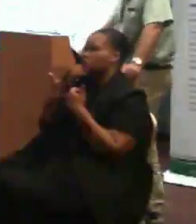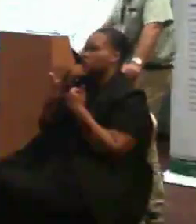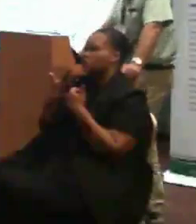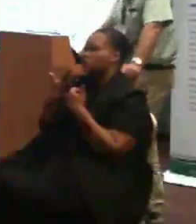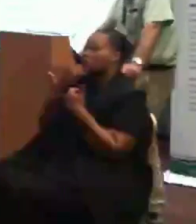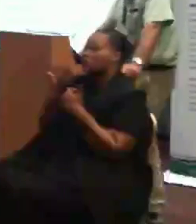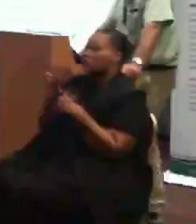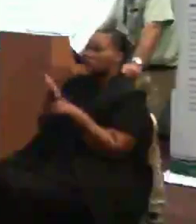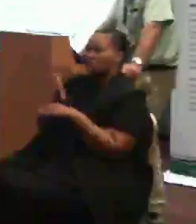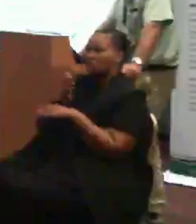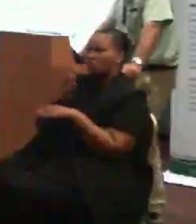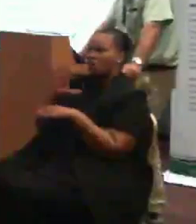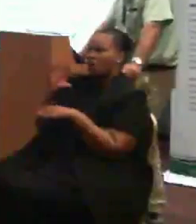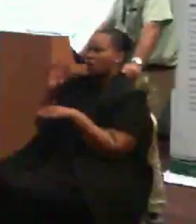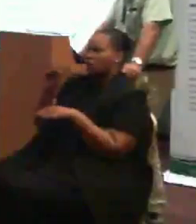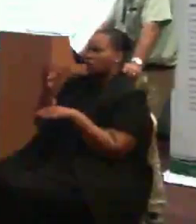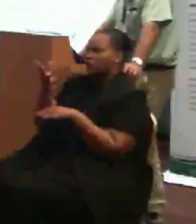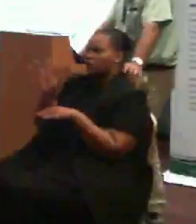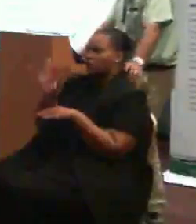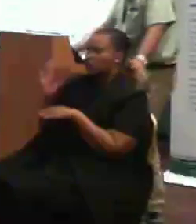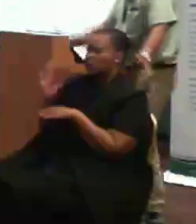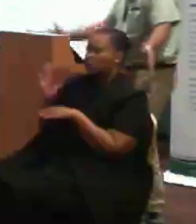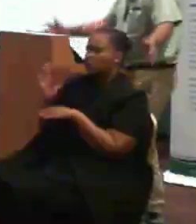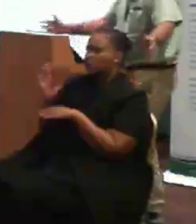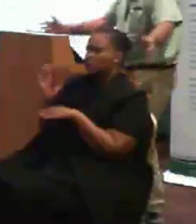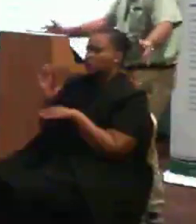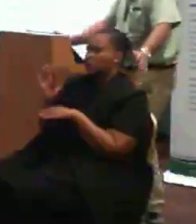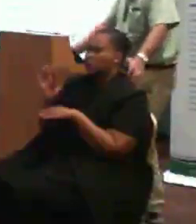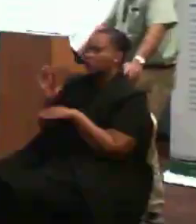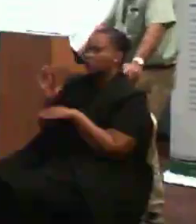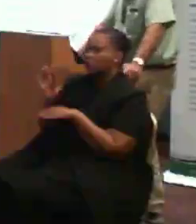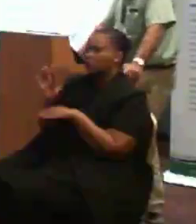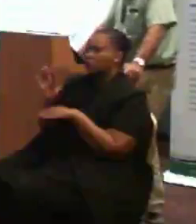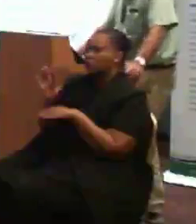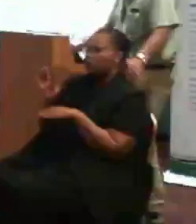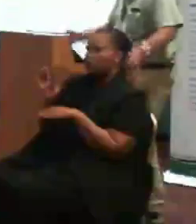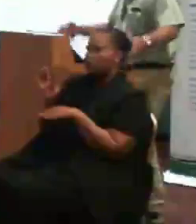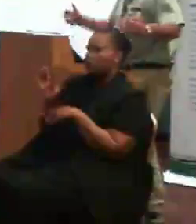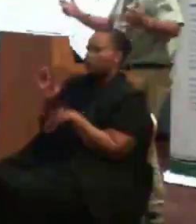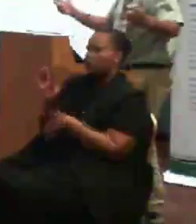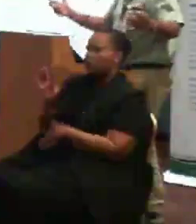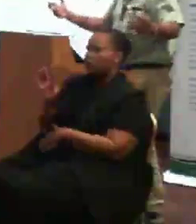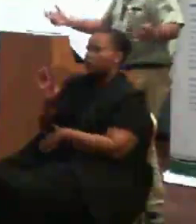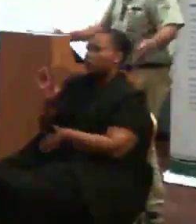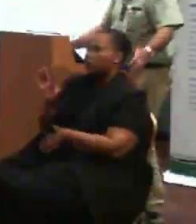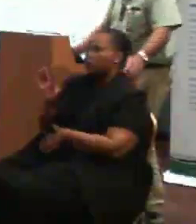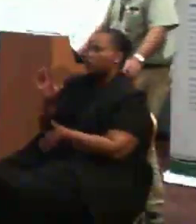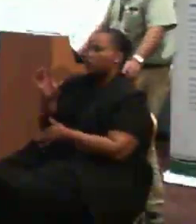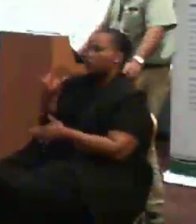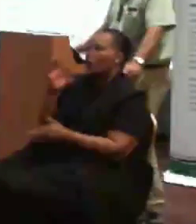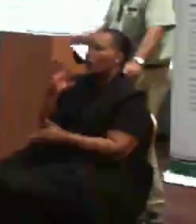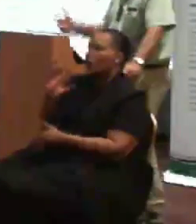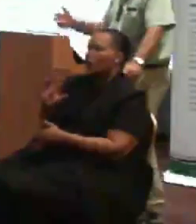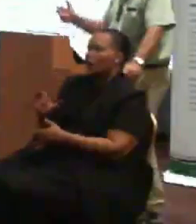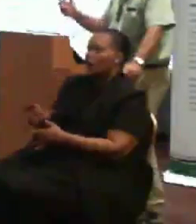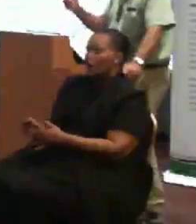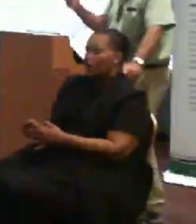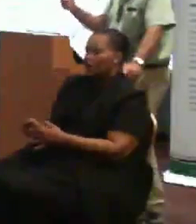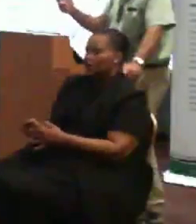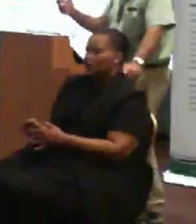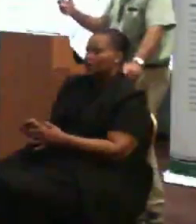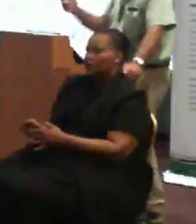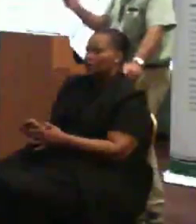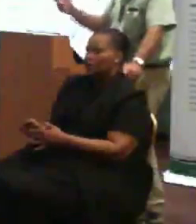raised today. Who is a prime customer to Eskom? How does the profile look like of a